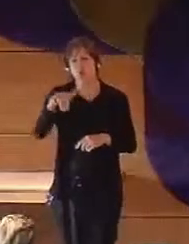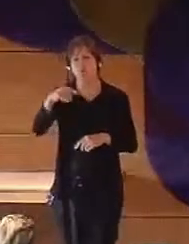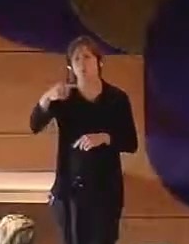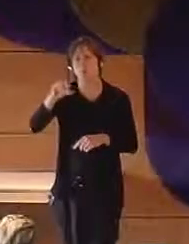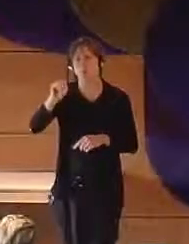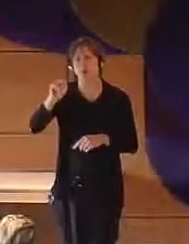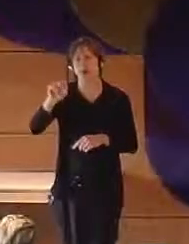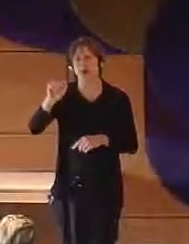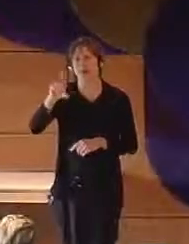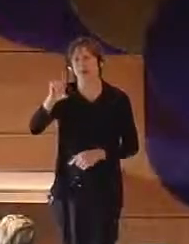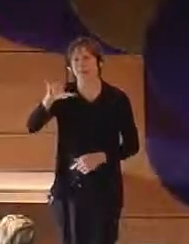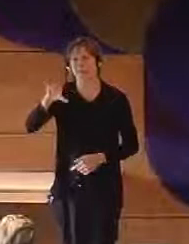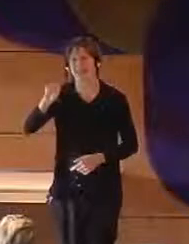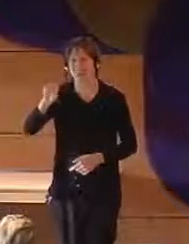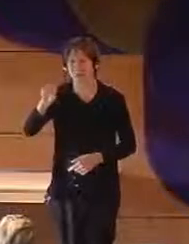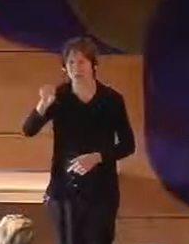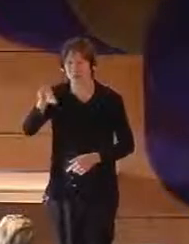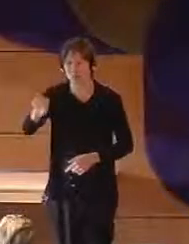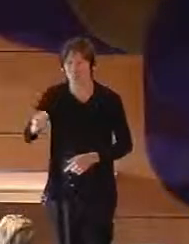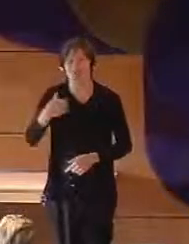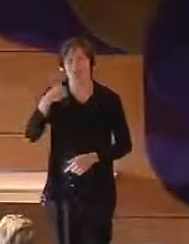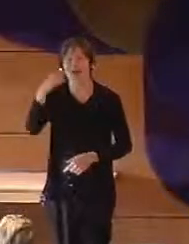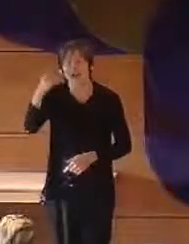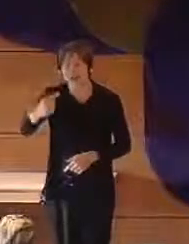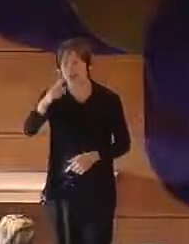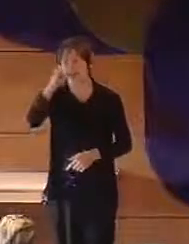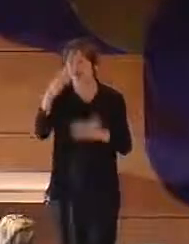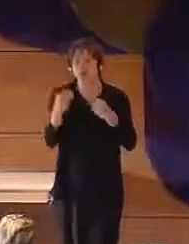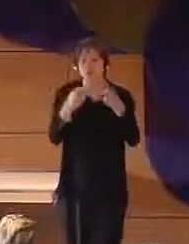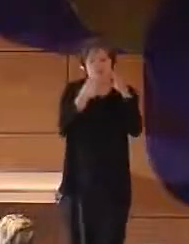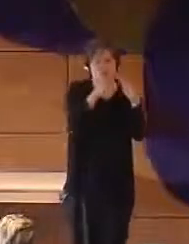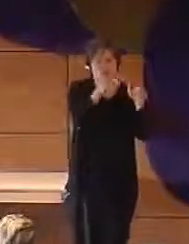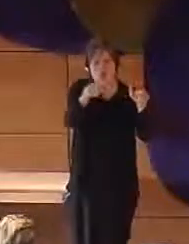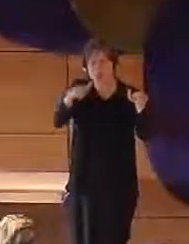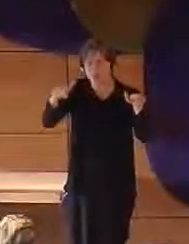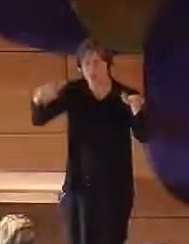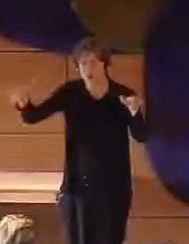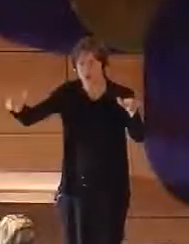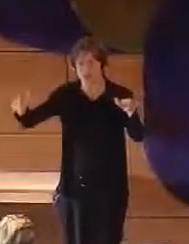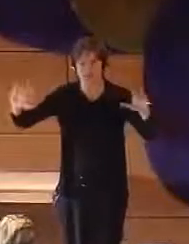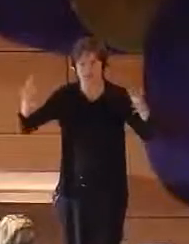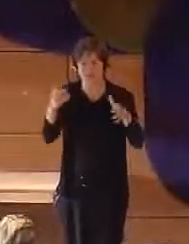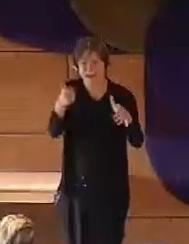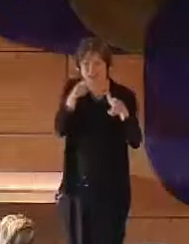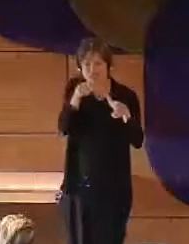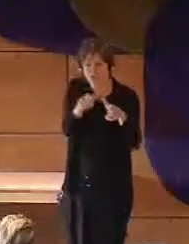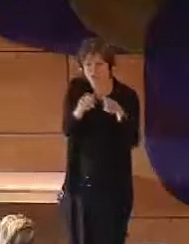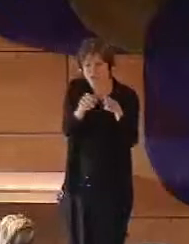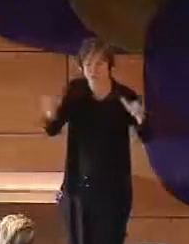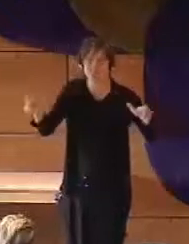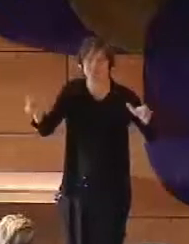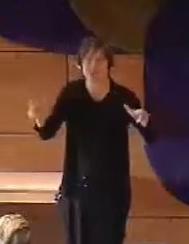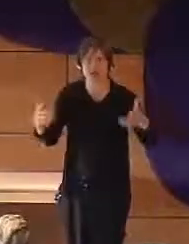like to put all the words together, and it's a very, very long word, Hypogonadotropic Hypogonadism, or